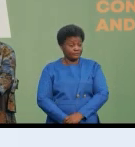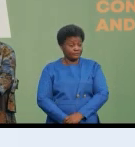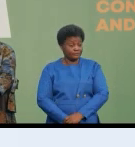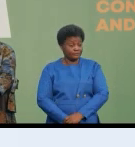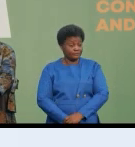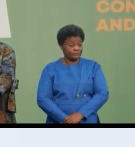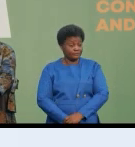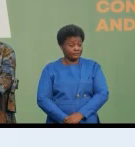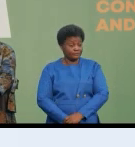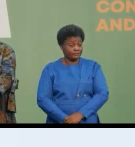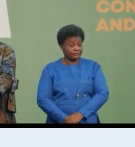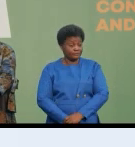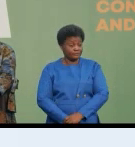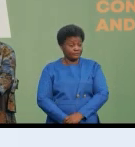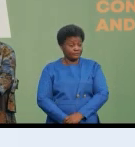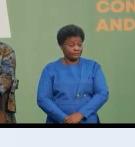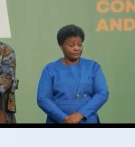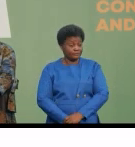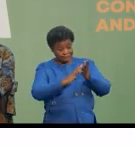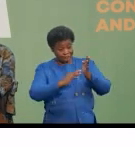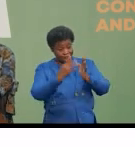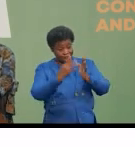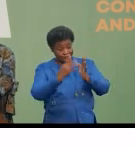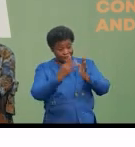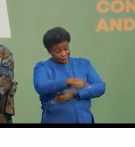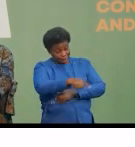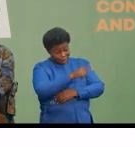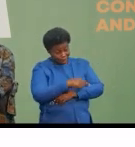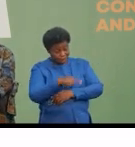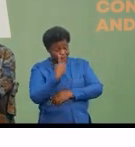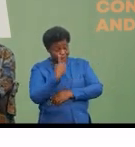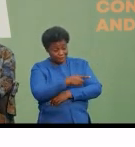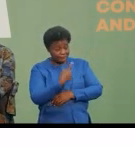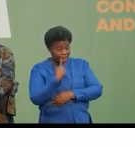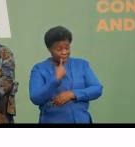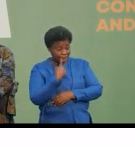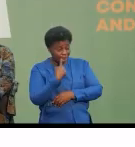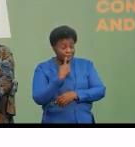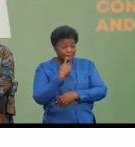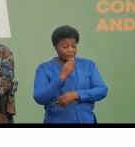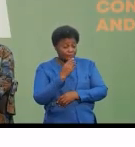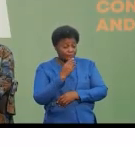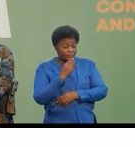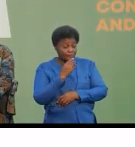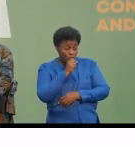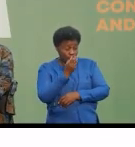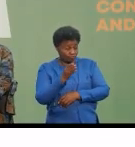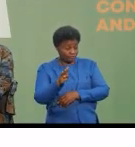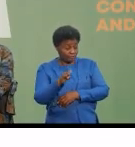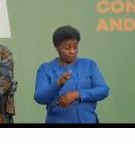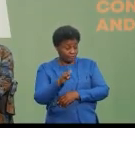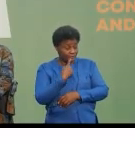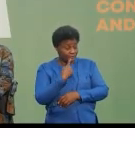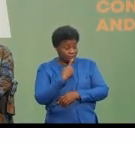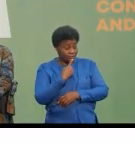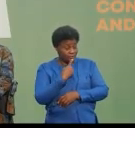This chart illustrates the downward trend for both new infections in orange and deaths in blue. While the decline is